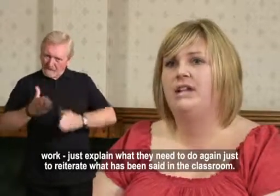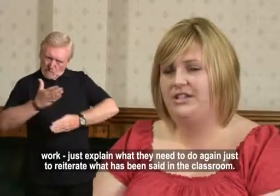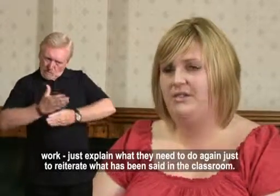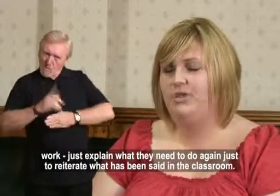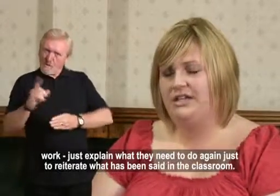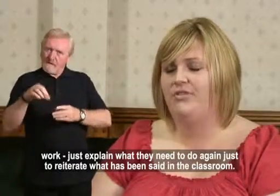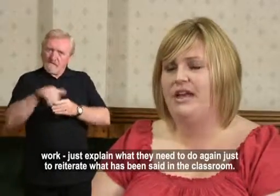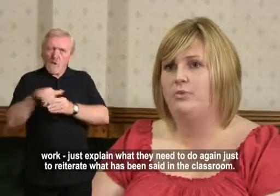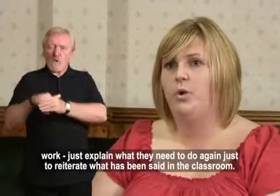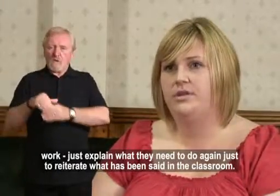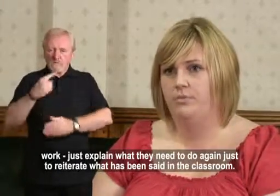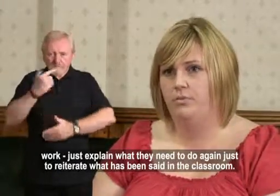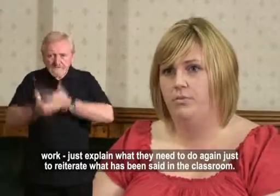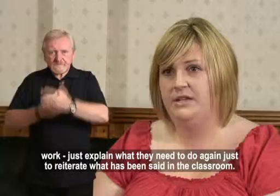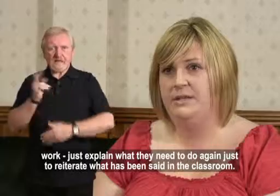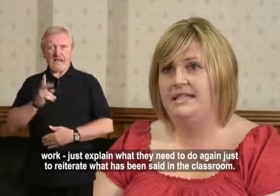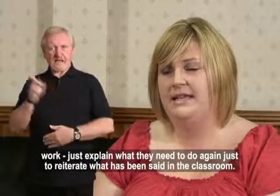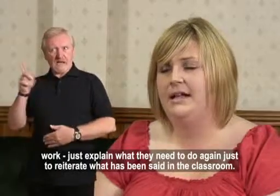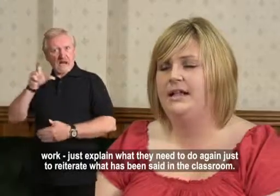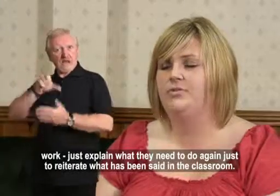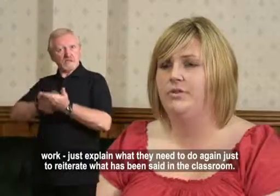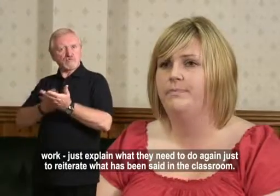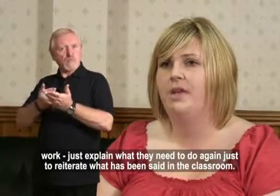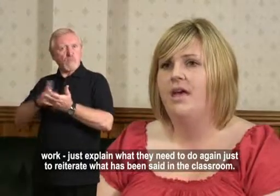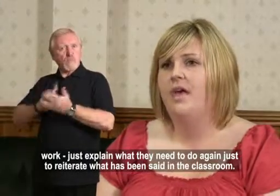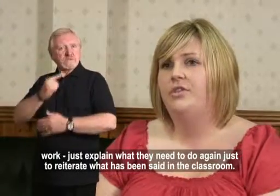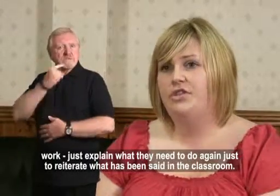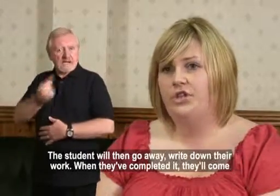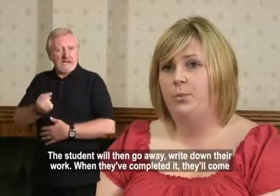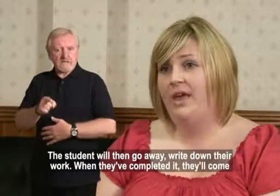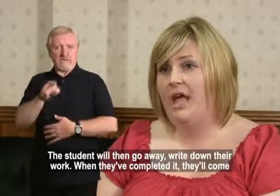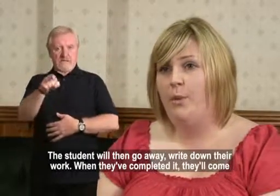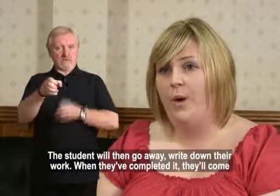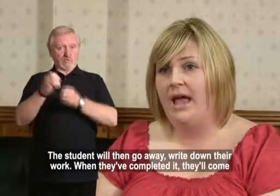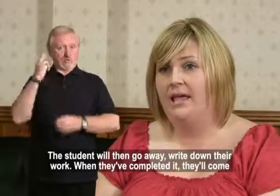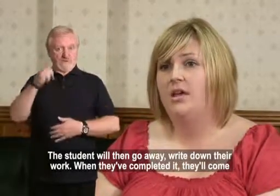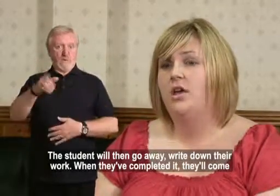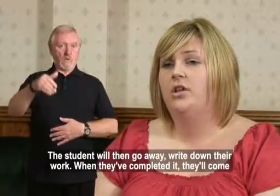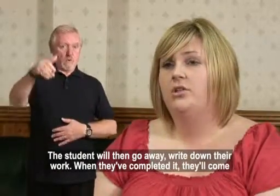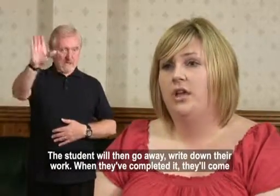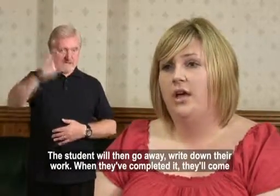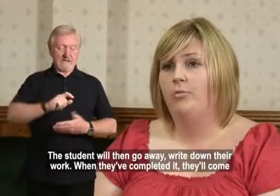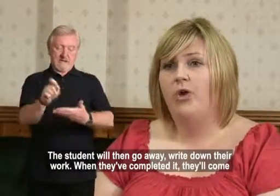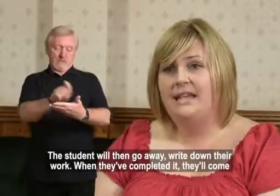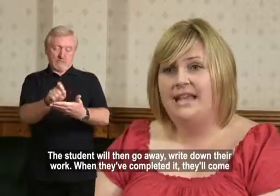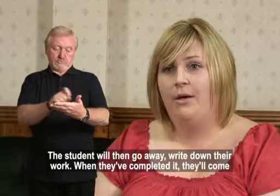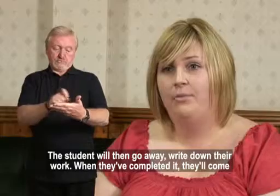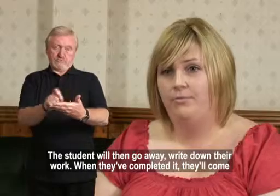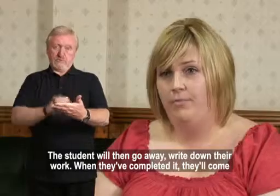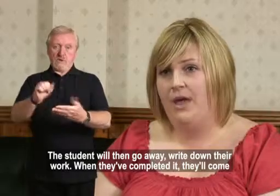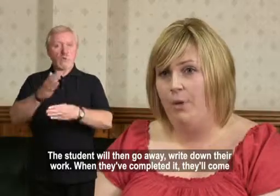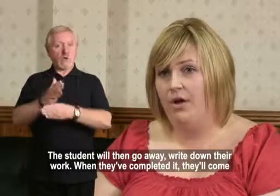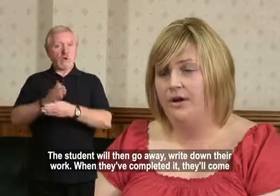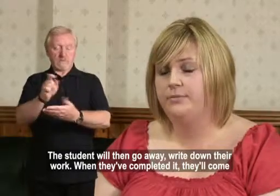just to reiterate what has been said in the classroom. The student will then go away, write